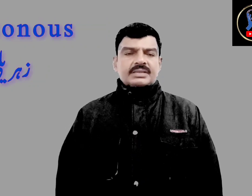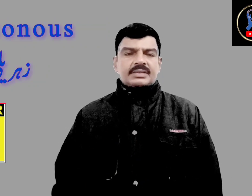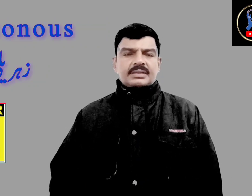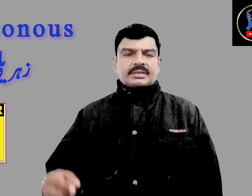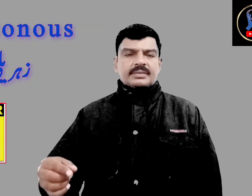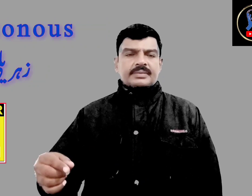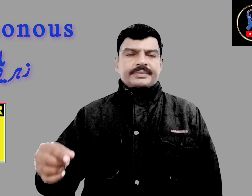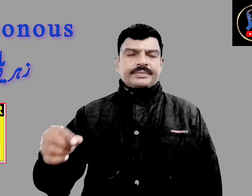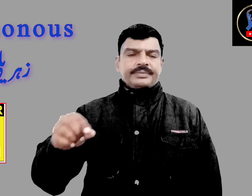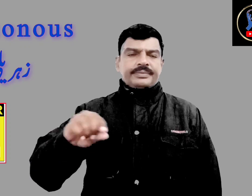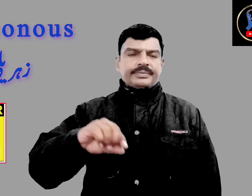poisonous,